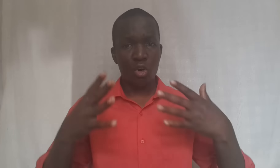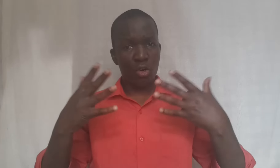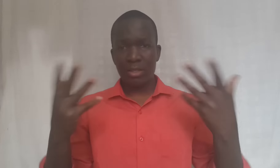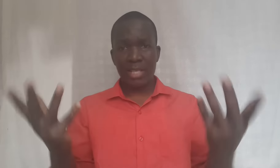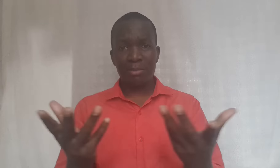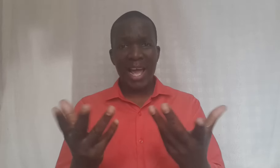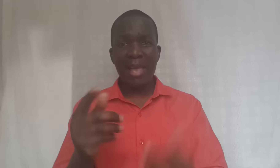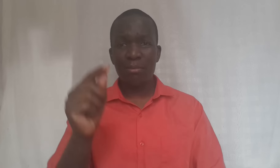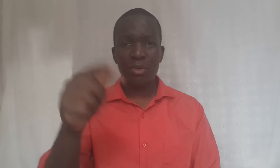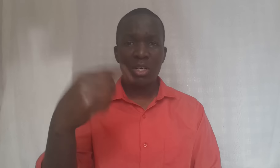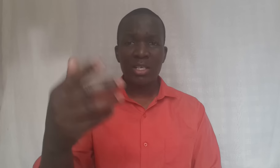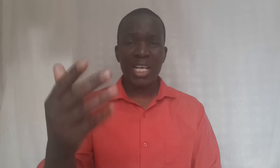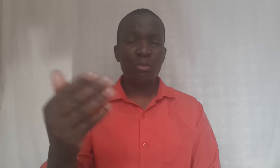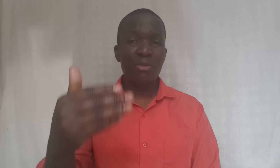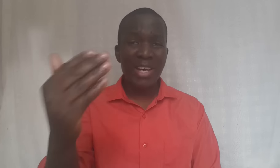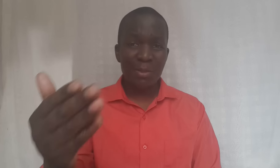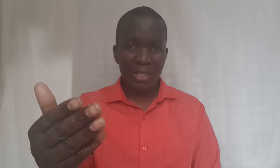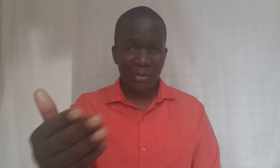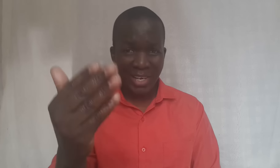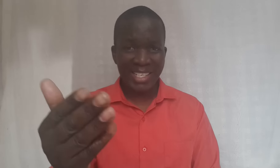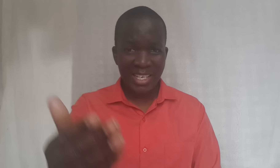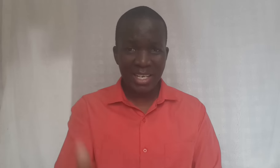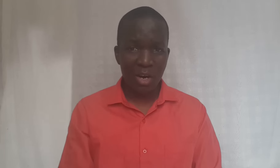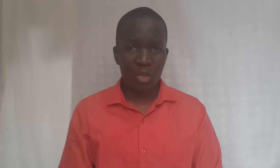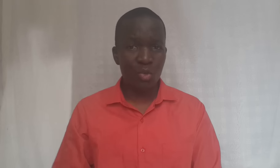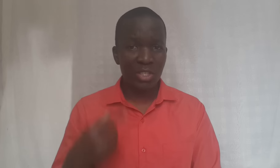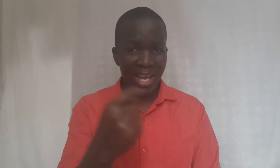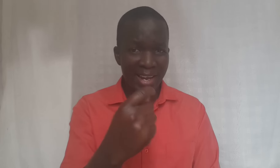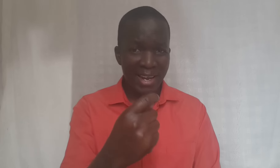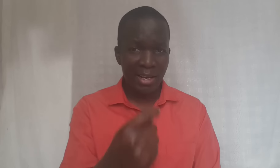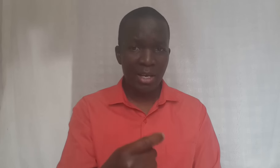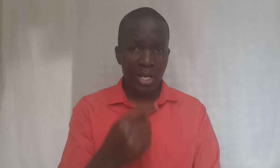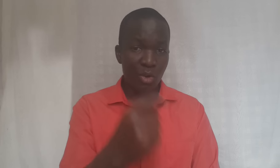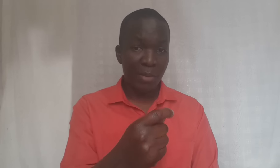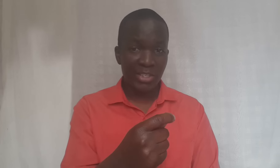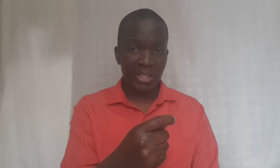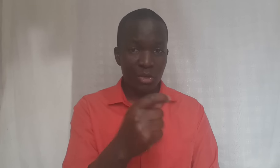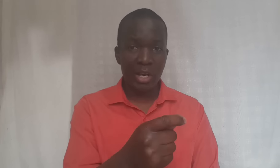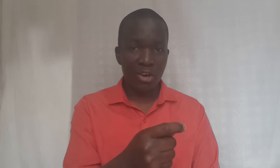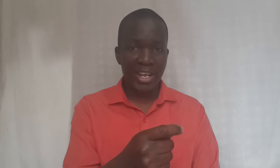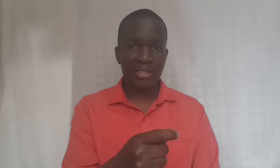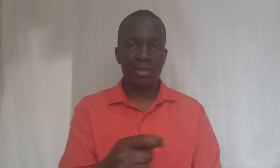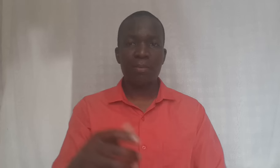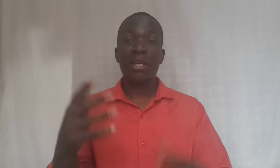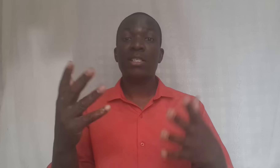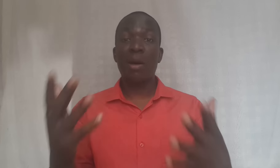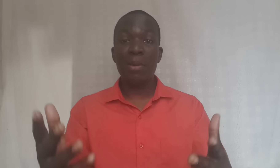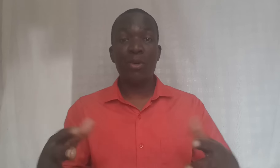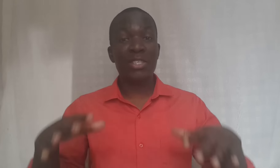So sometime, just to be very specific and clear or to send your message to the audience, some people